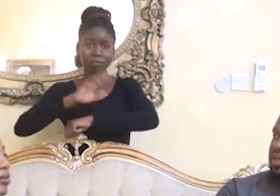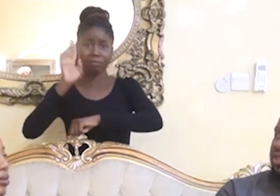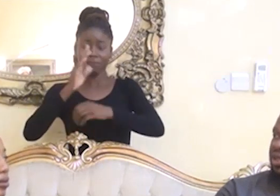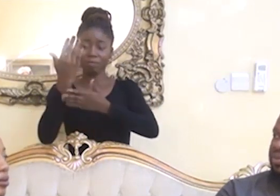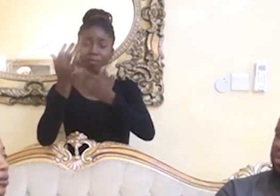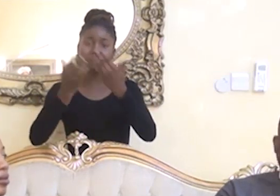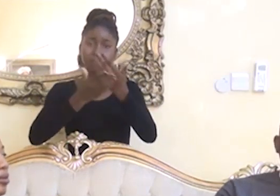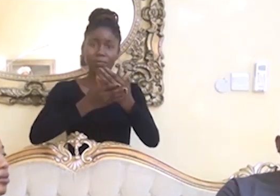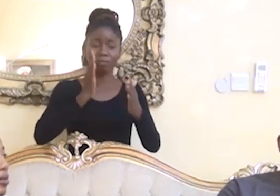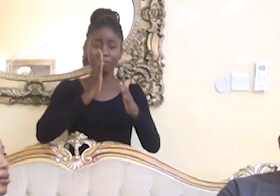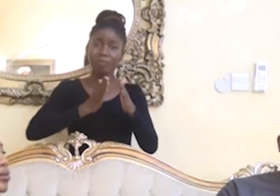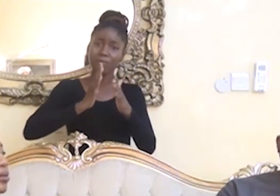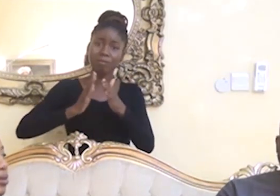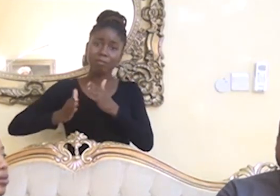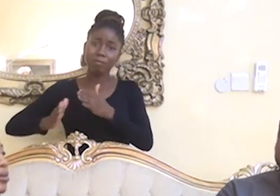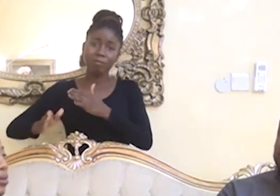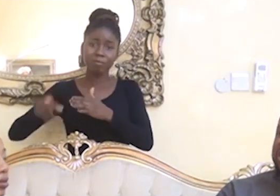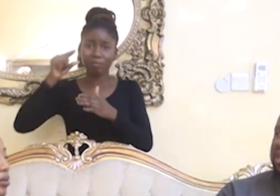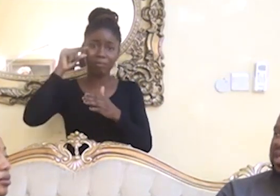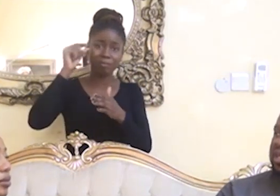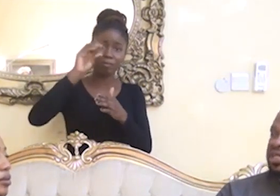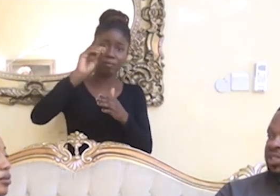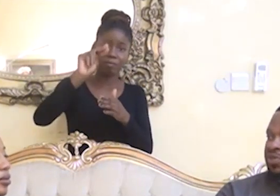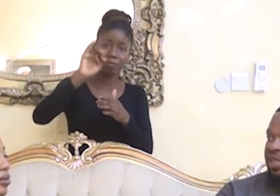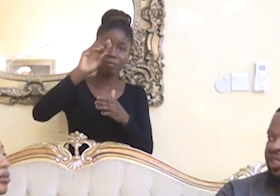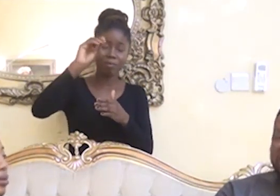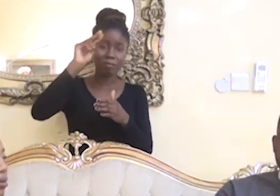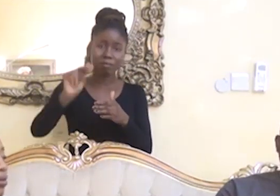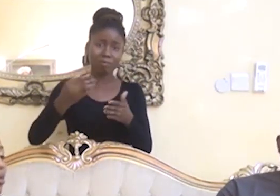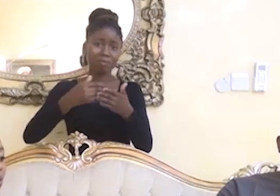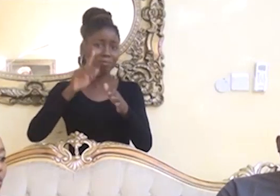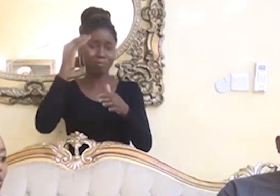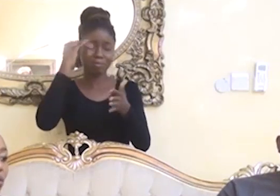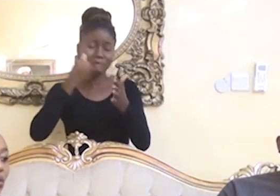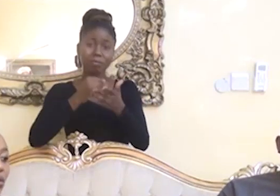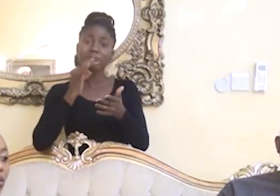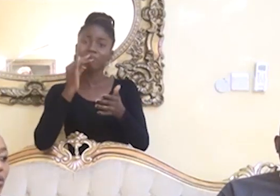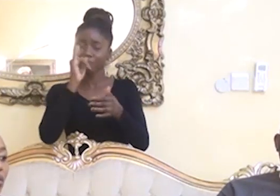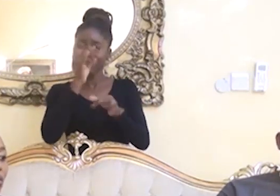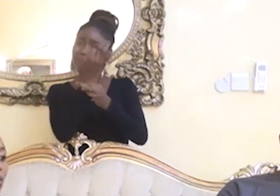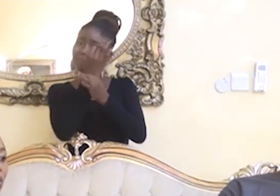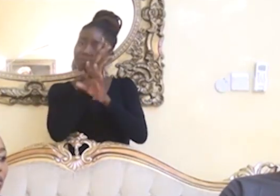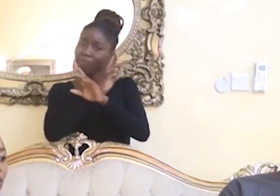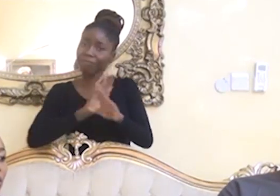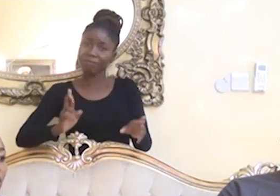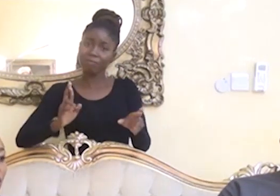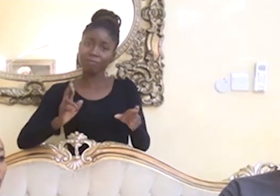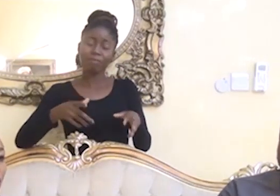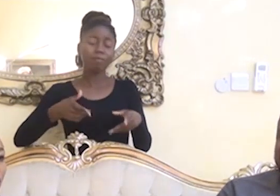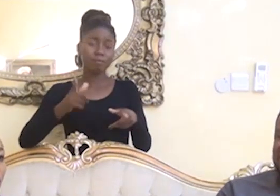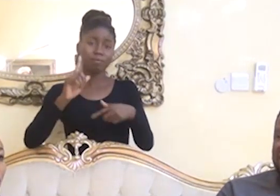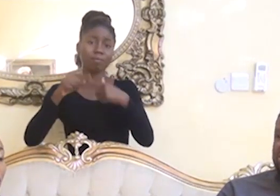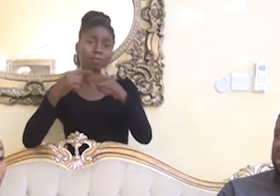chop onion, chop all those things. Before you know it, dish is ready. Then when you come to an office